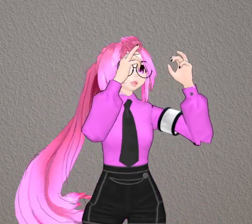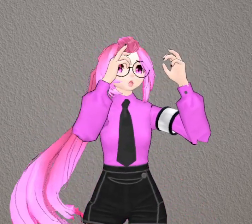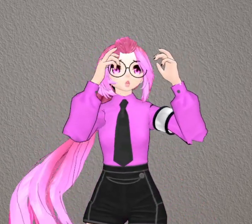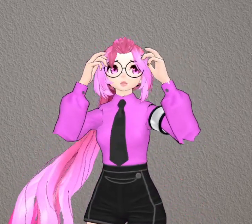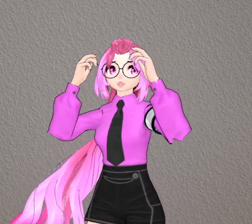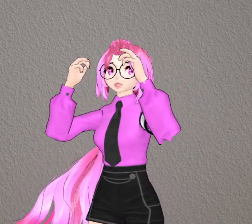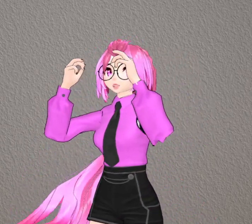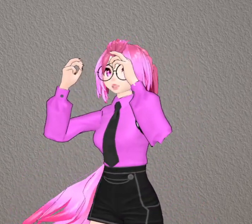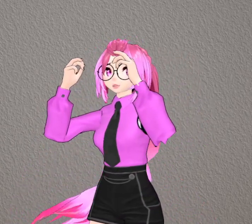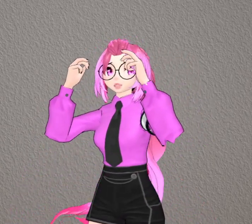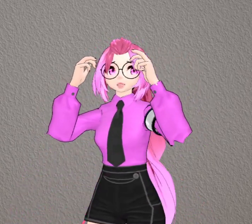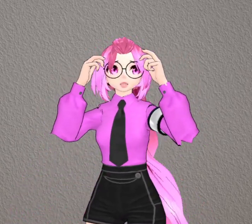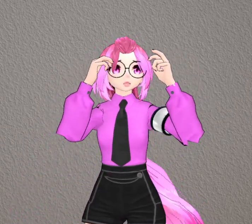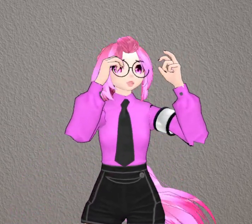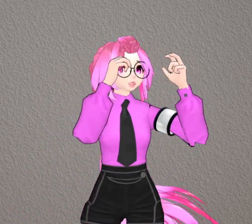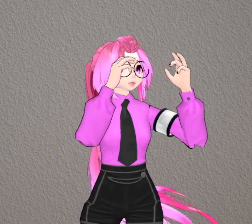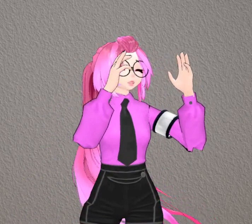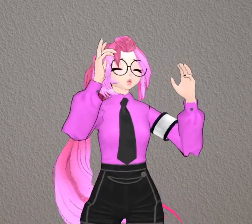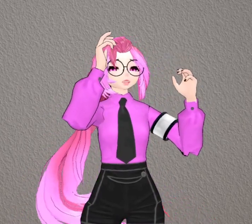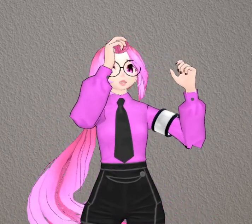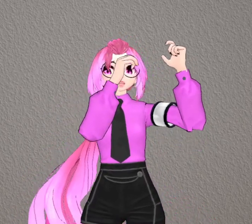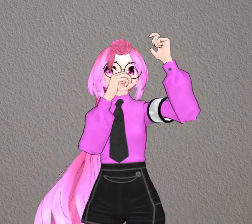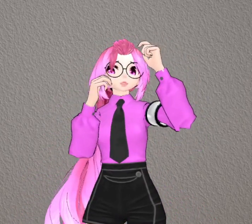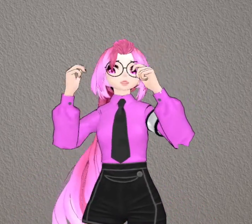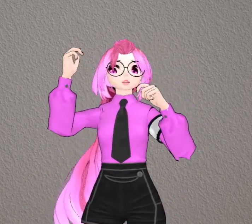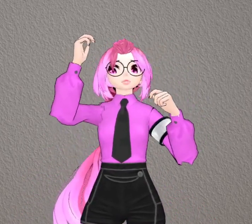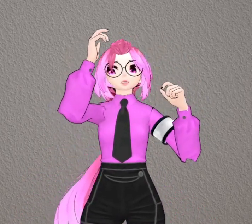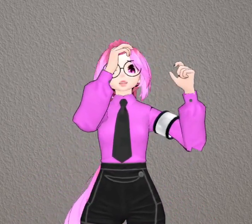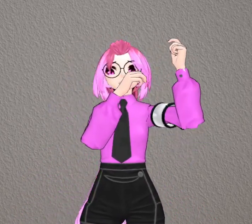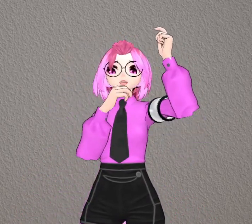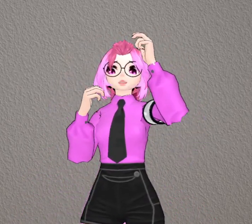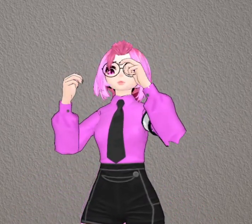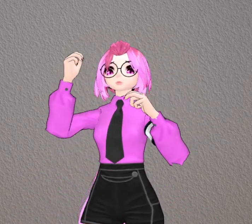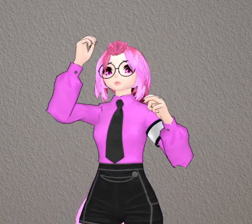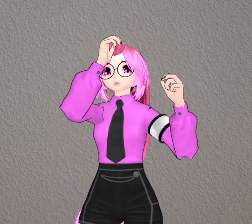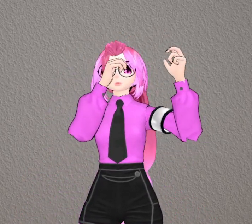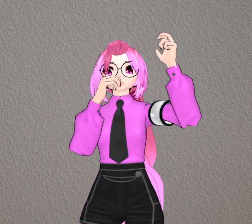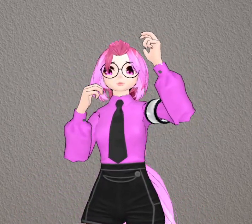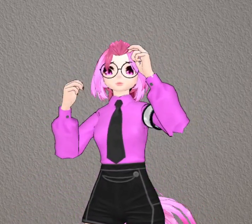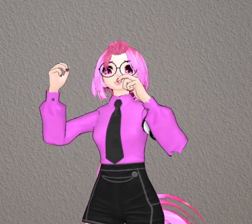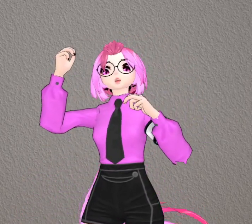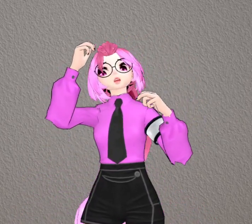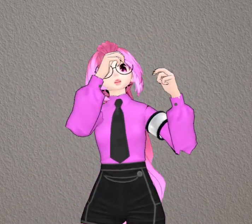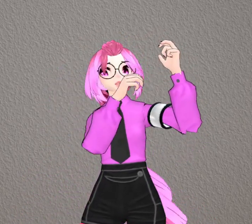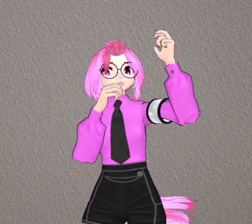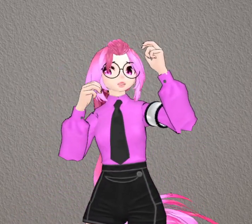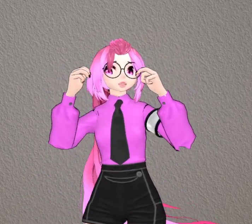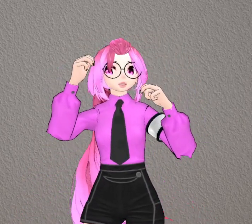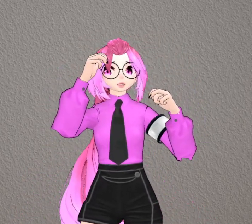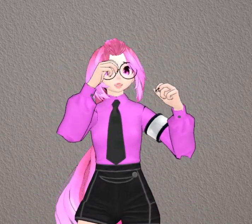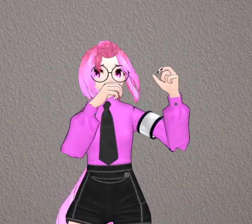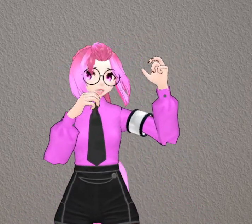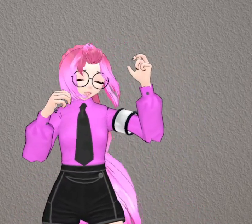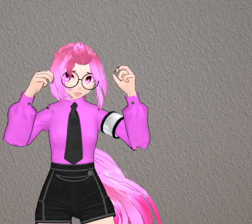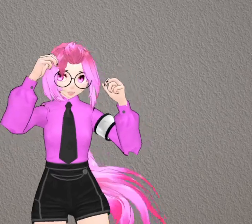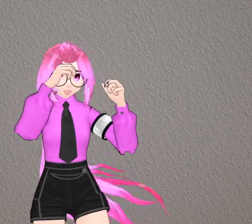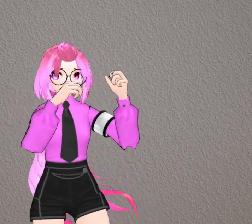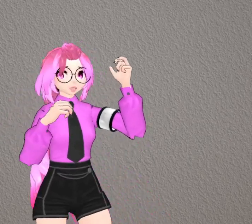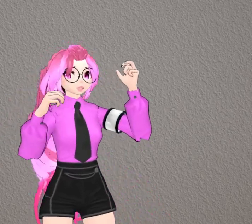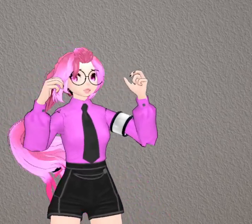through a dark cave or look through a window, and you're searching. So all these things that you're searching for are going in